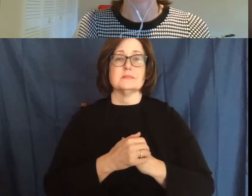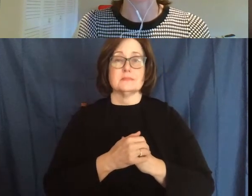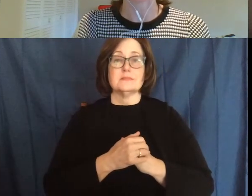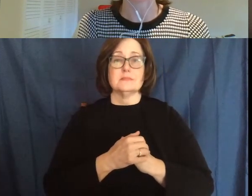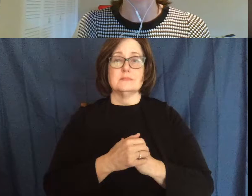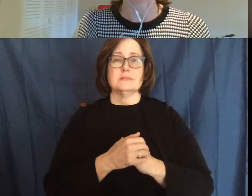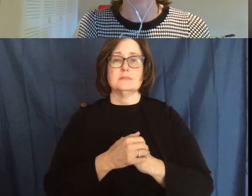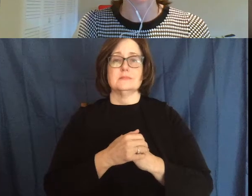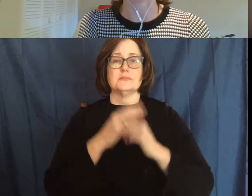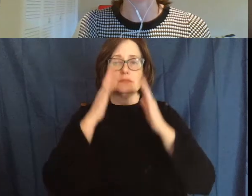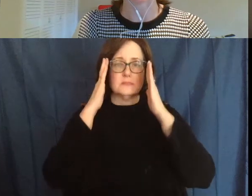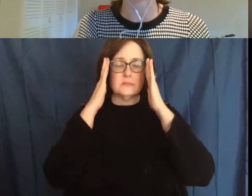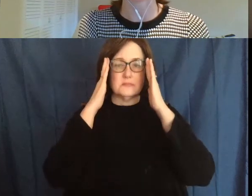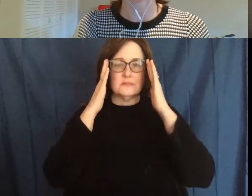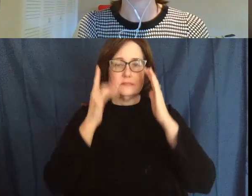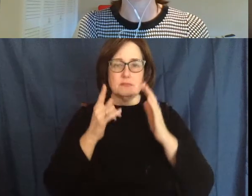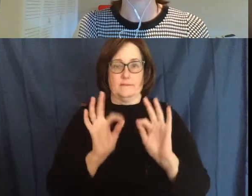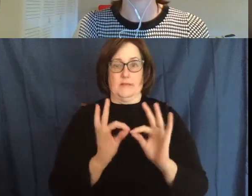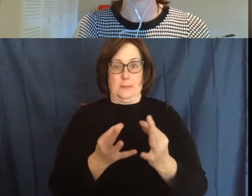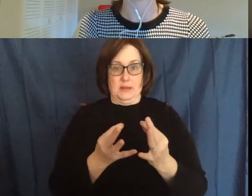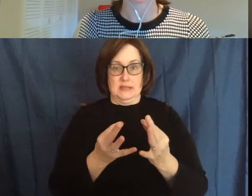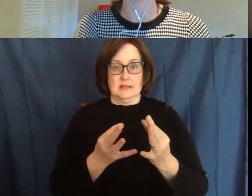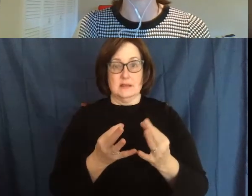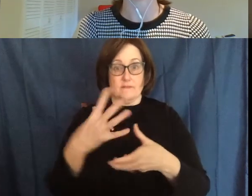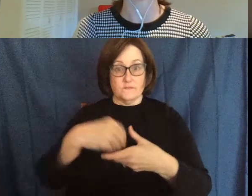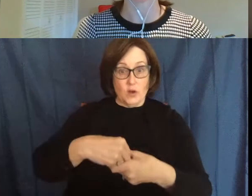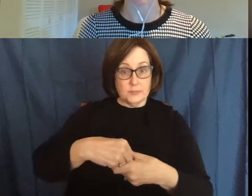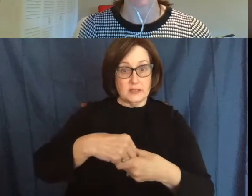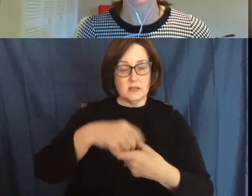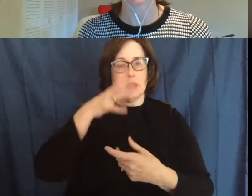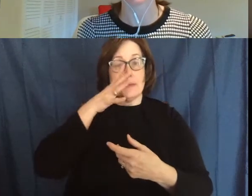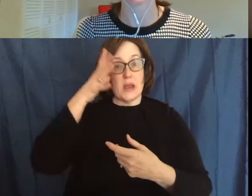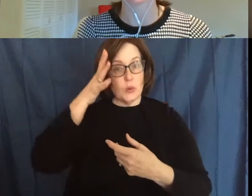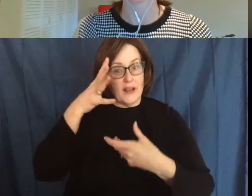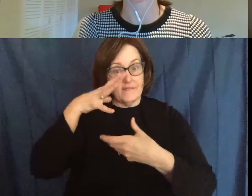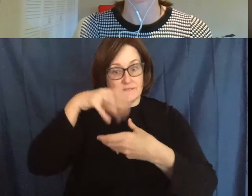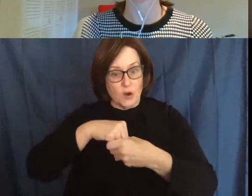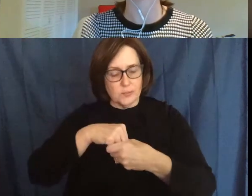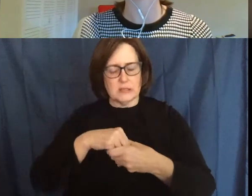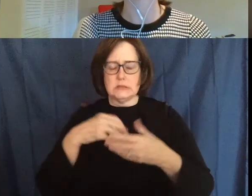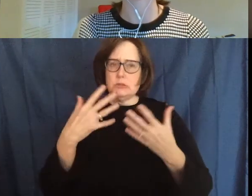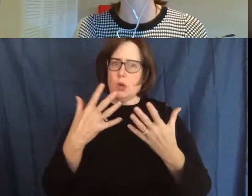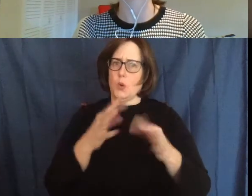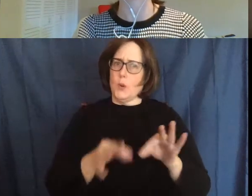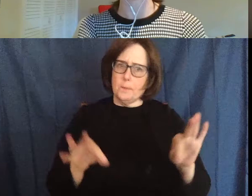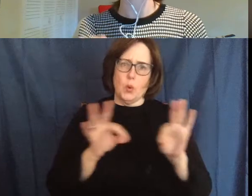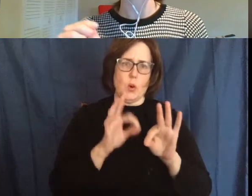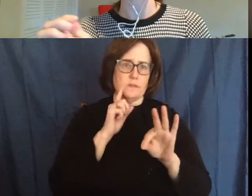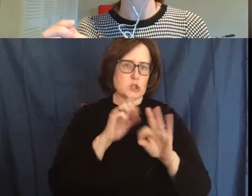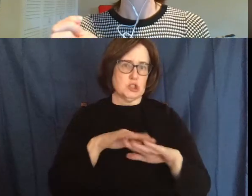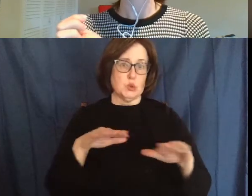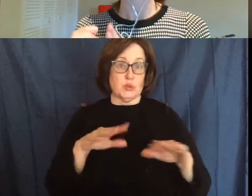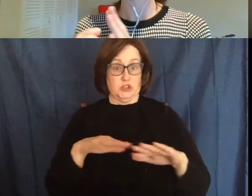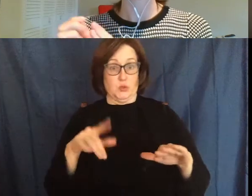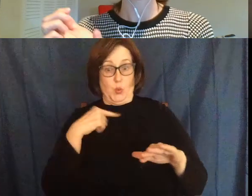Family and parent engagement is just so important always for children with disabilities, and especially right now